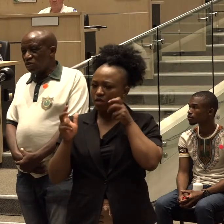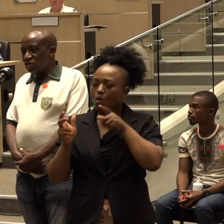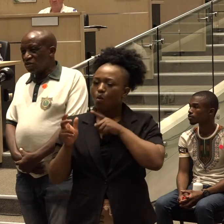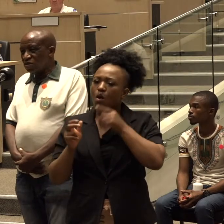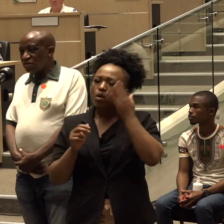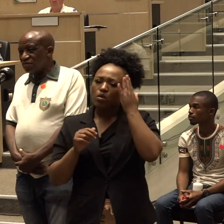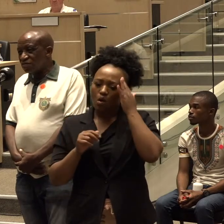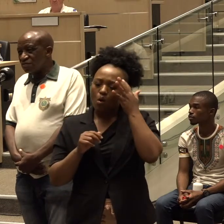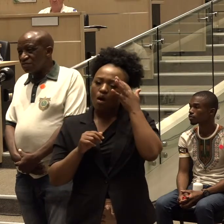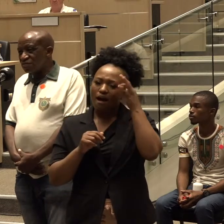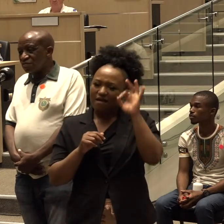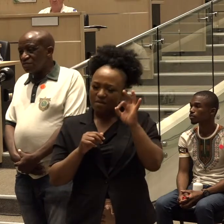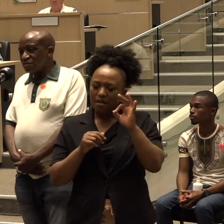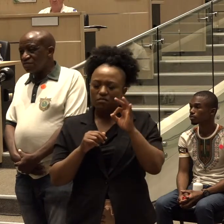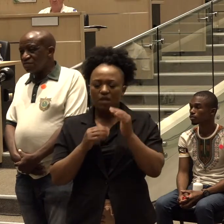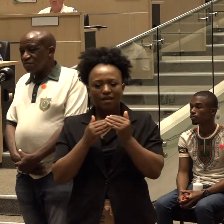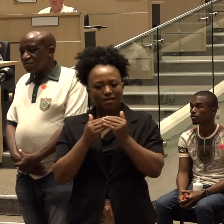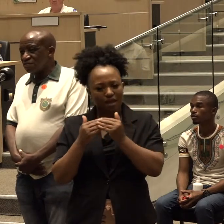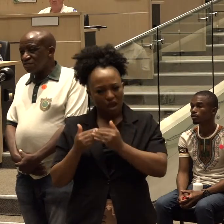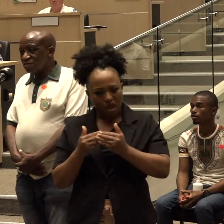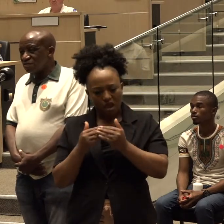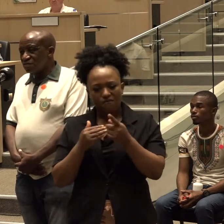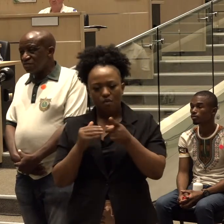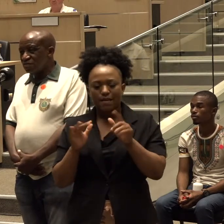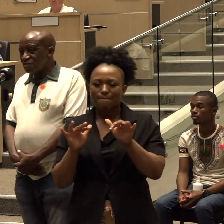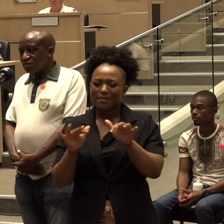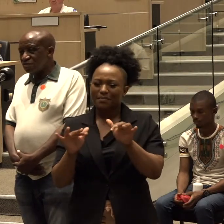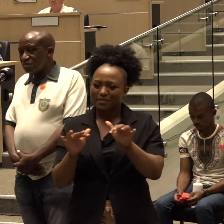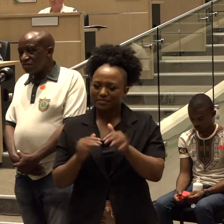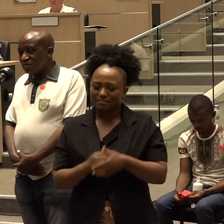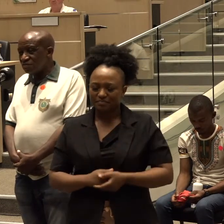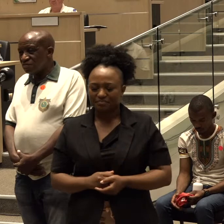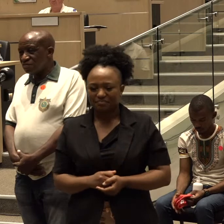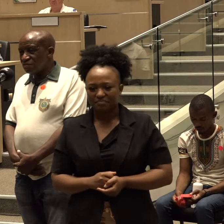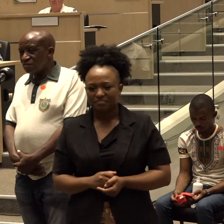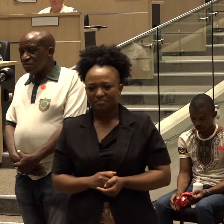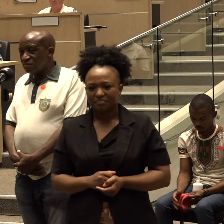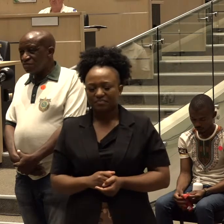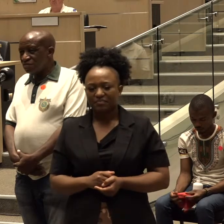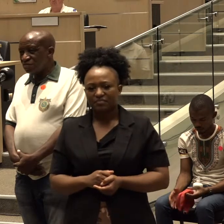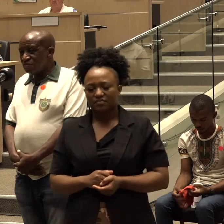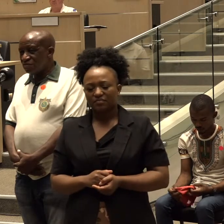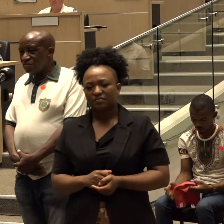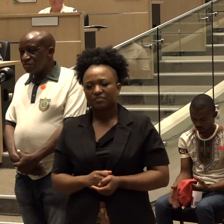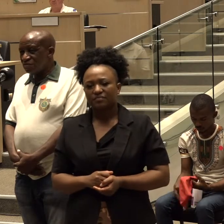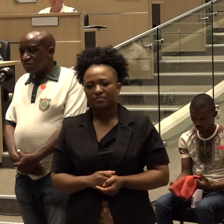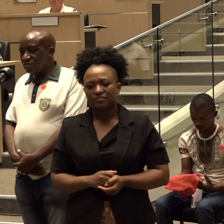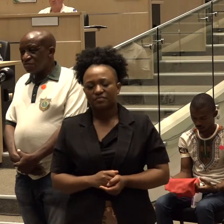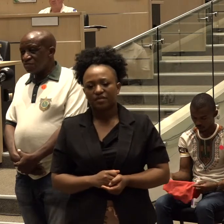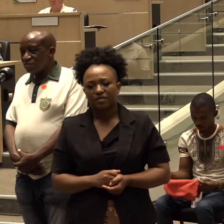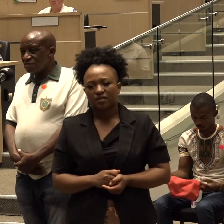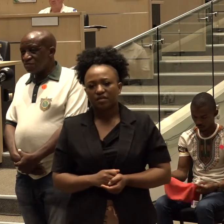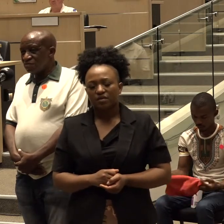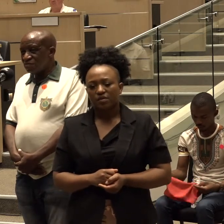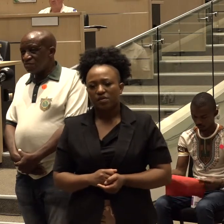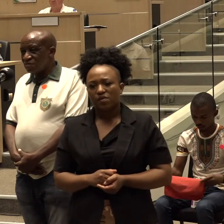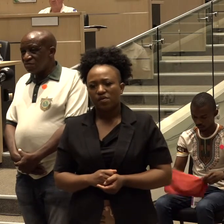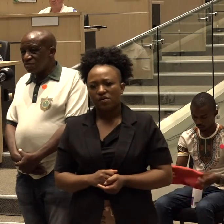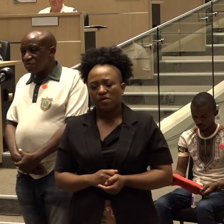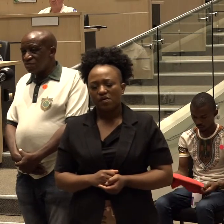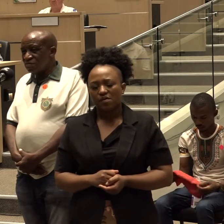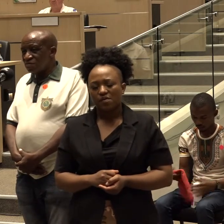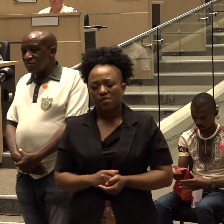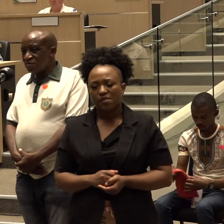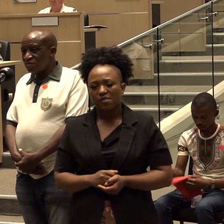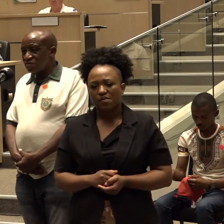we will appeal to you that you should listen to our issues views so that